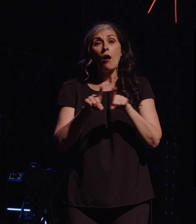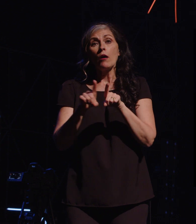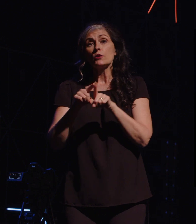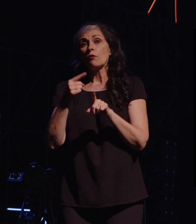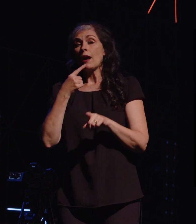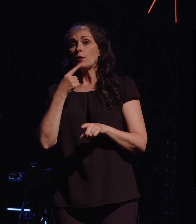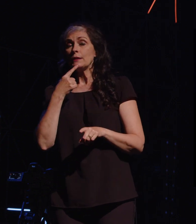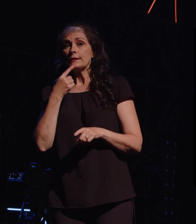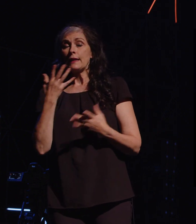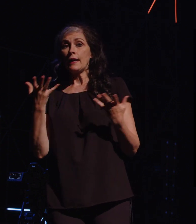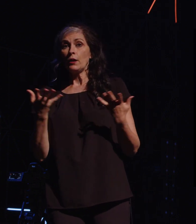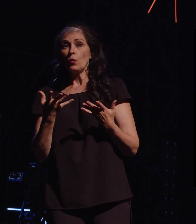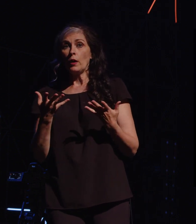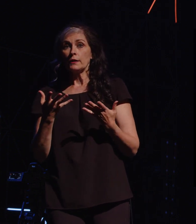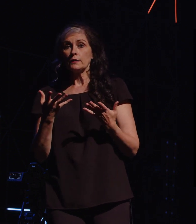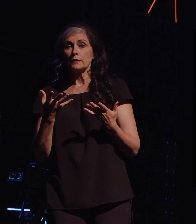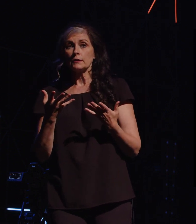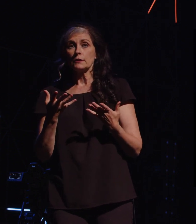say is